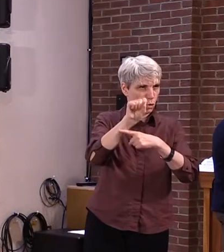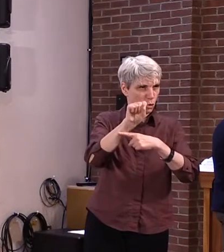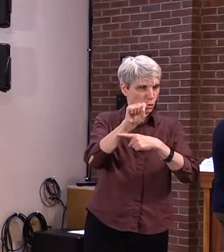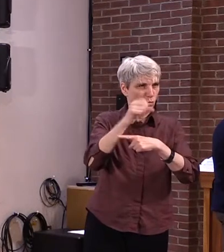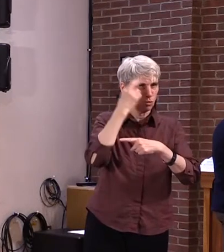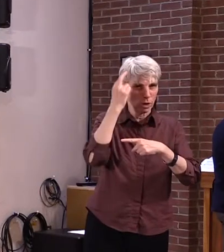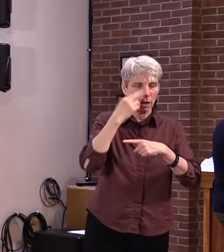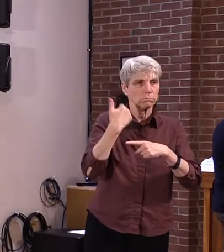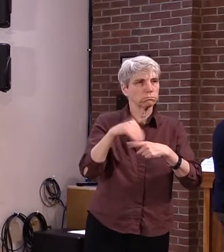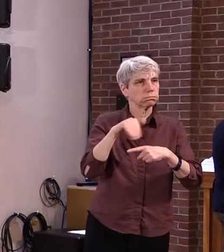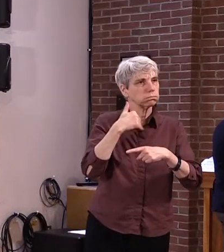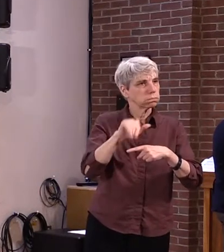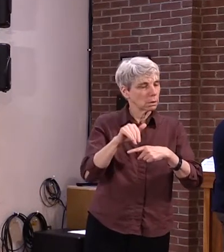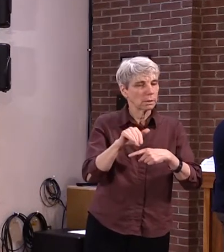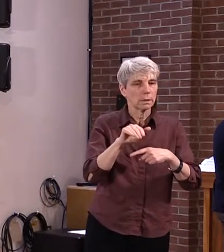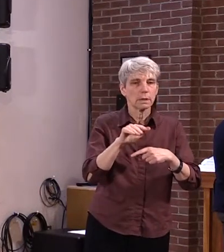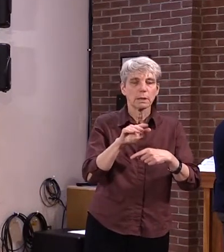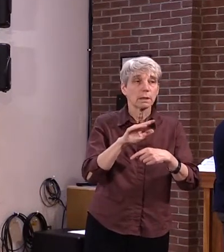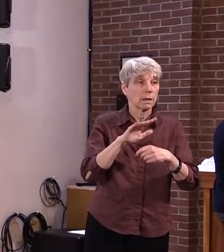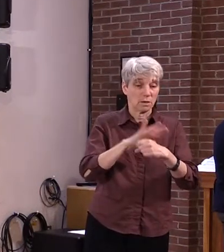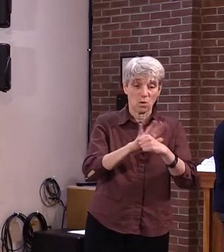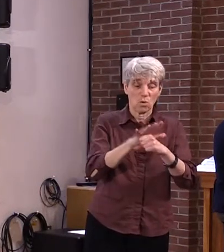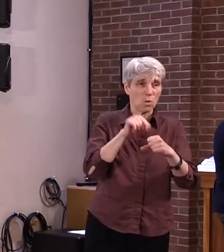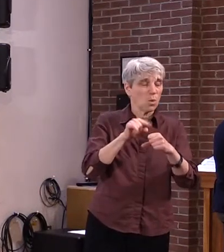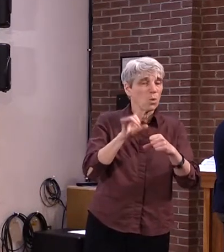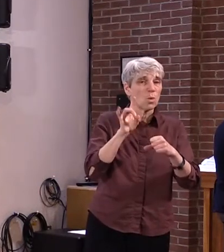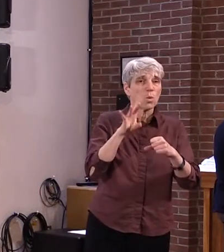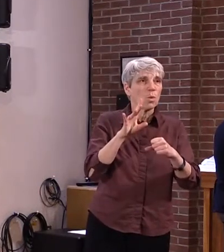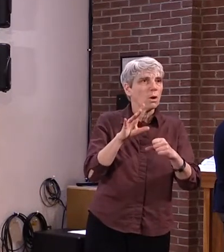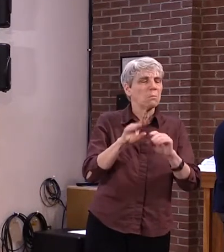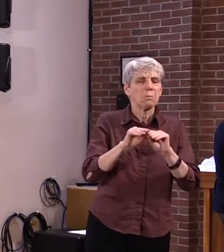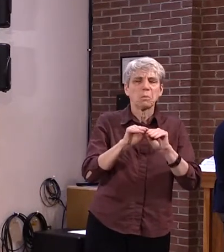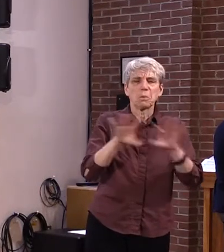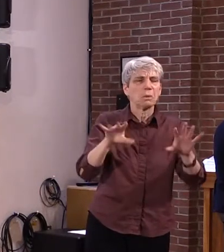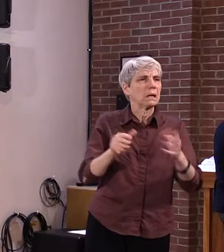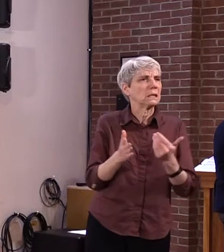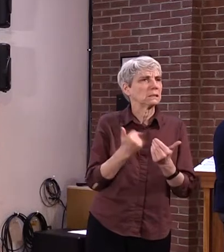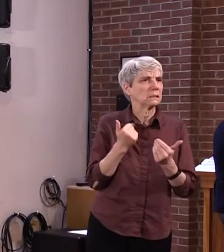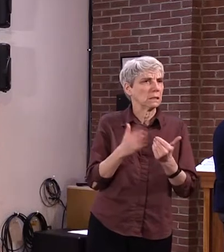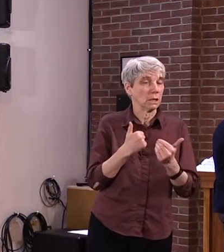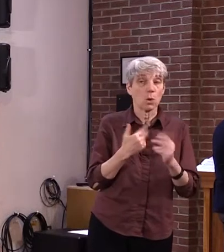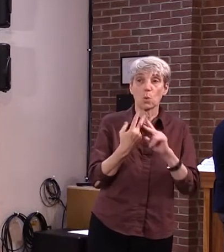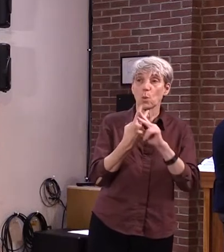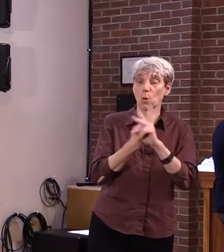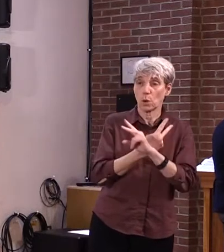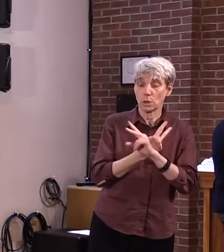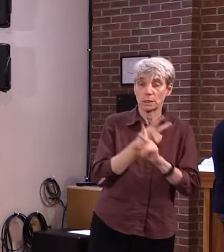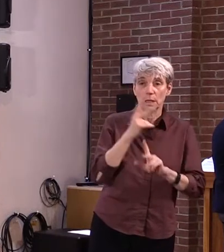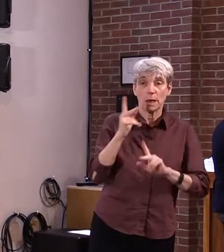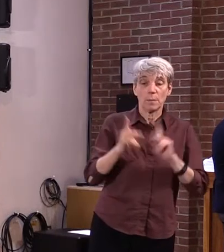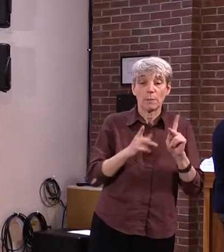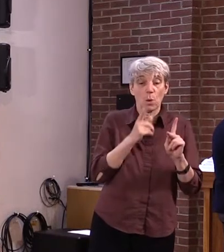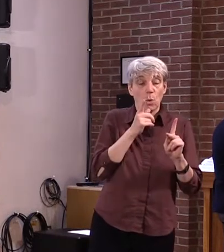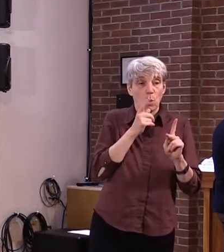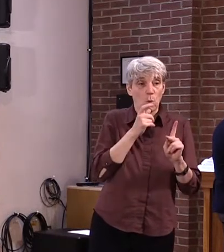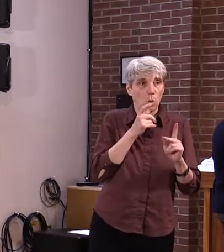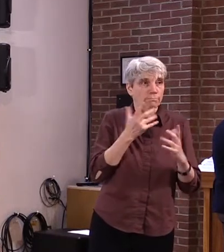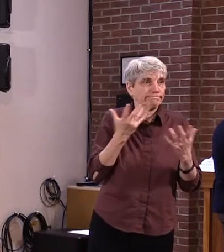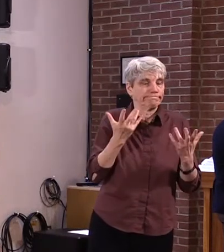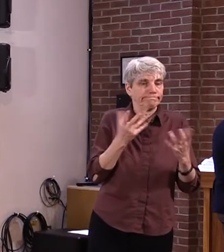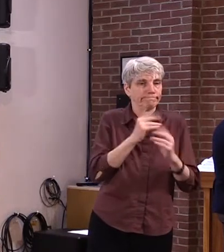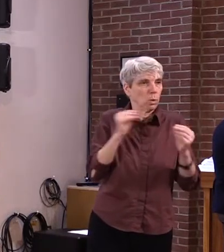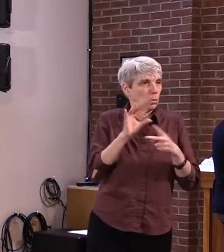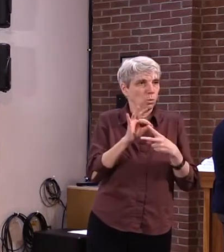virus. It spreads quickly and easily, especially among groups of people who, by necessity, like our